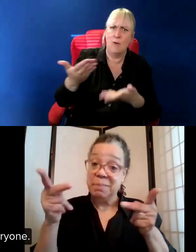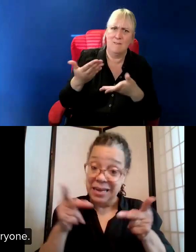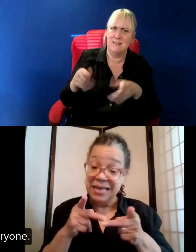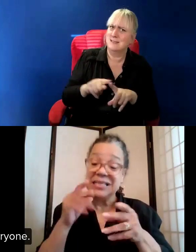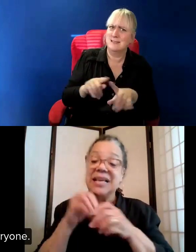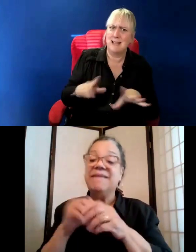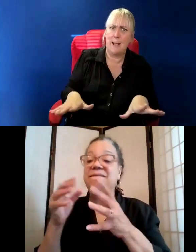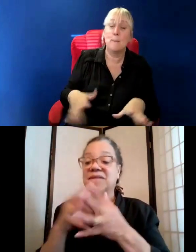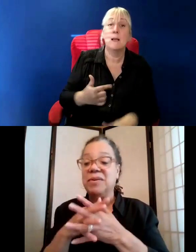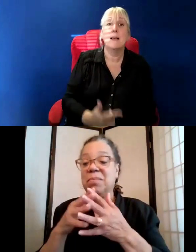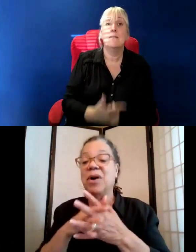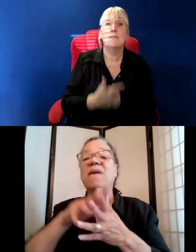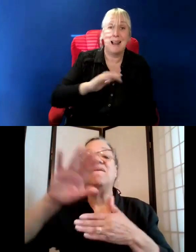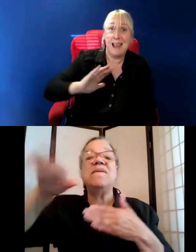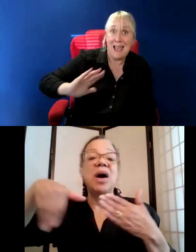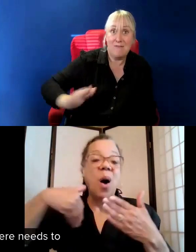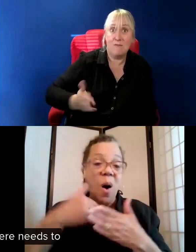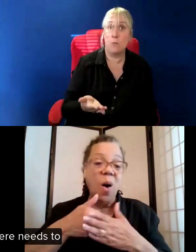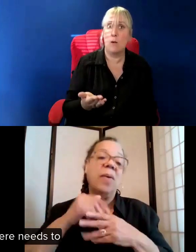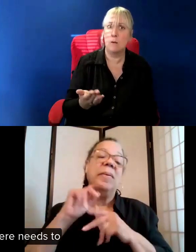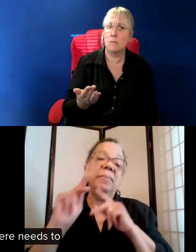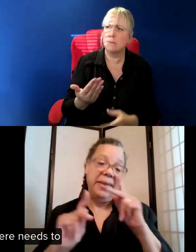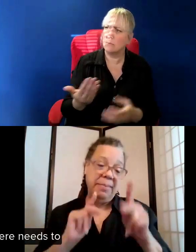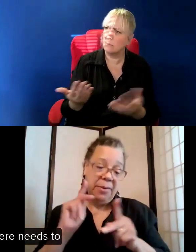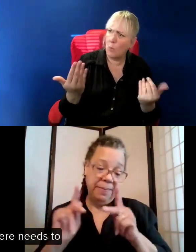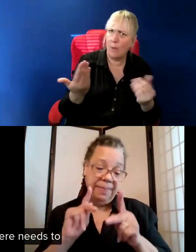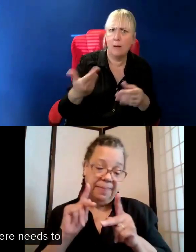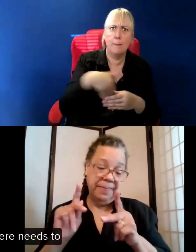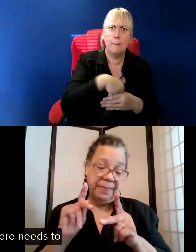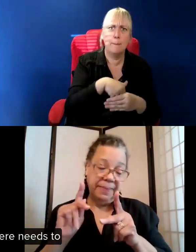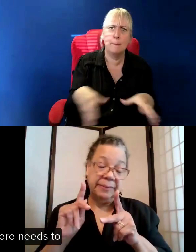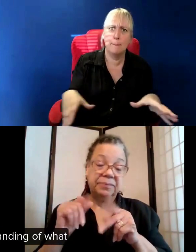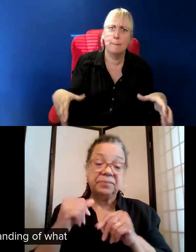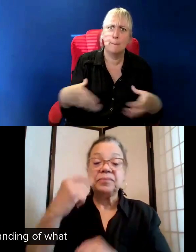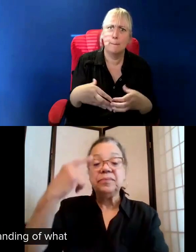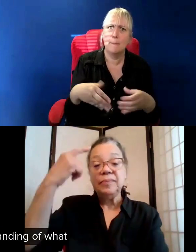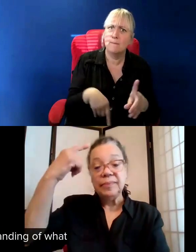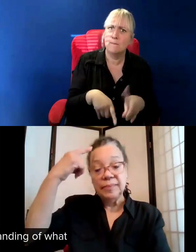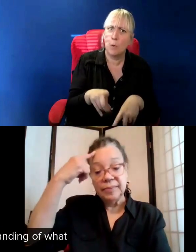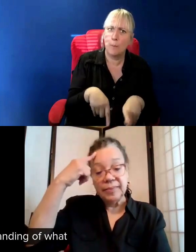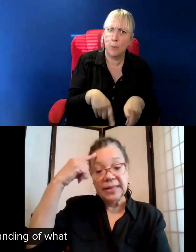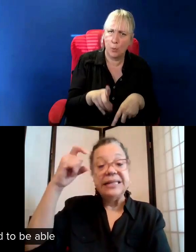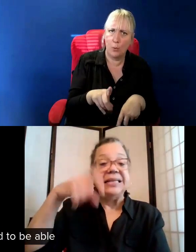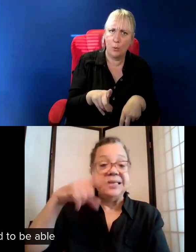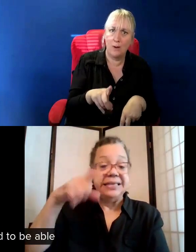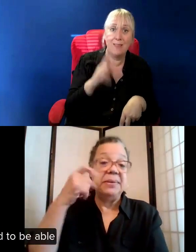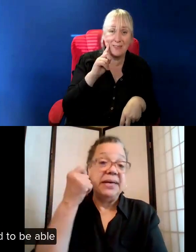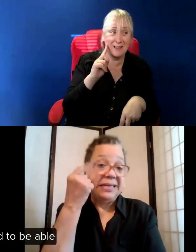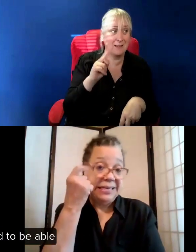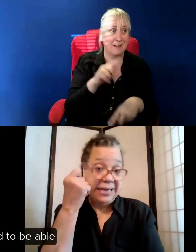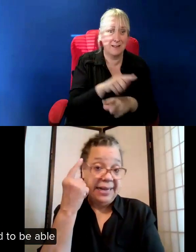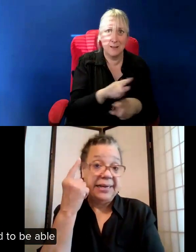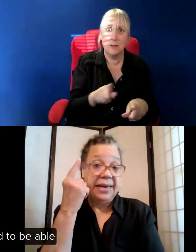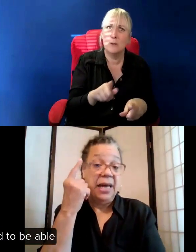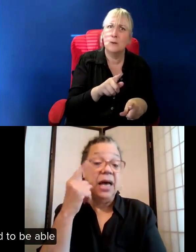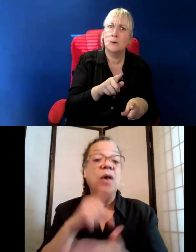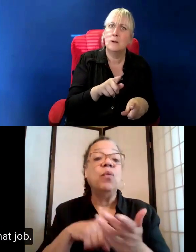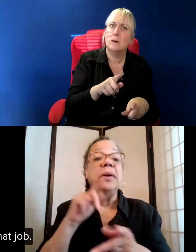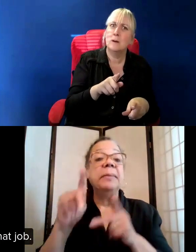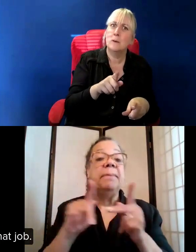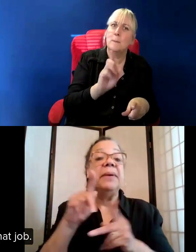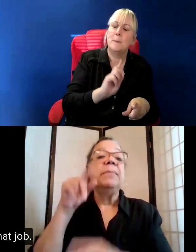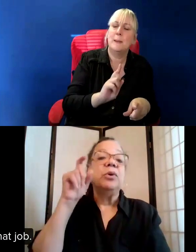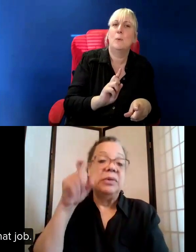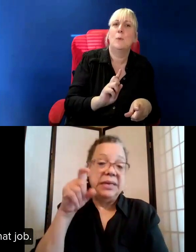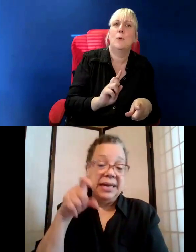for everyone. I think that there needs to be an understanding of what people need to be able